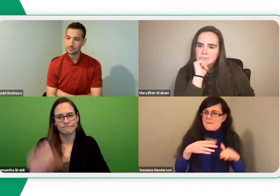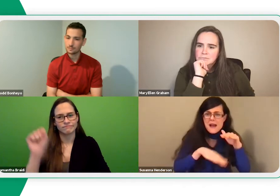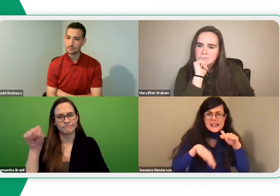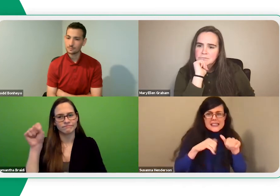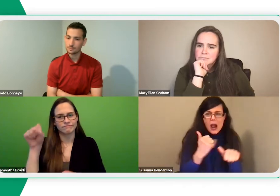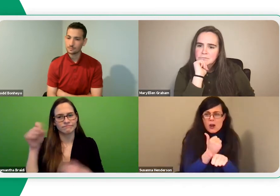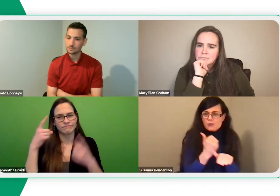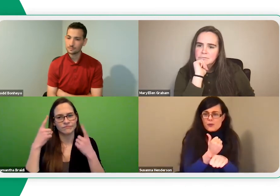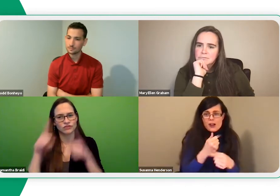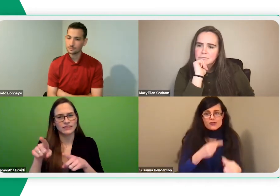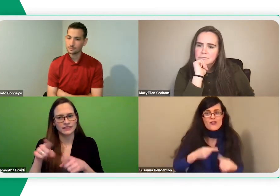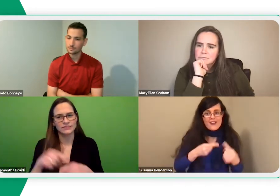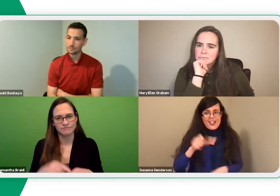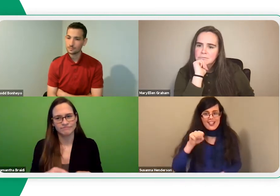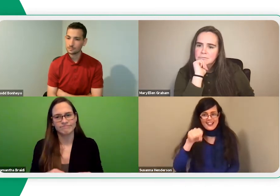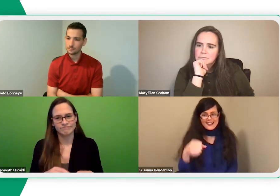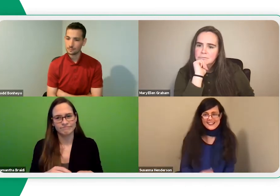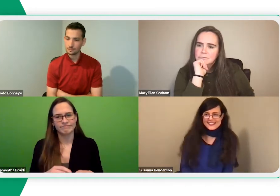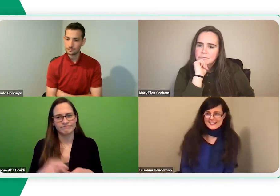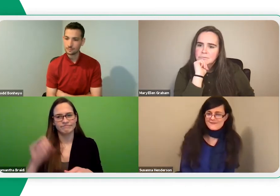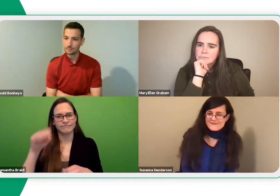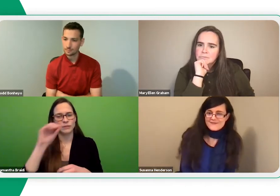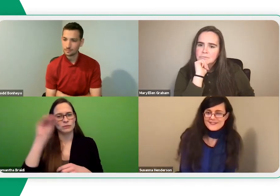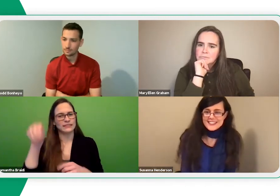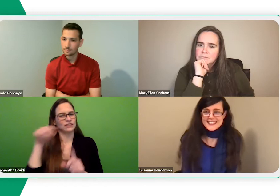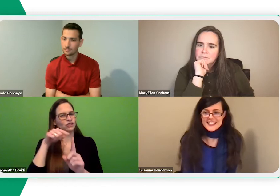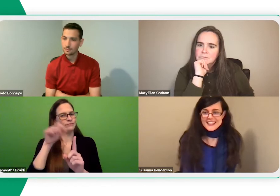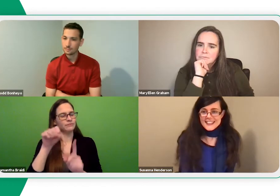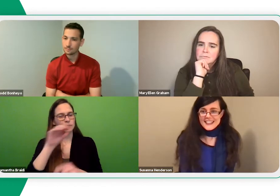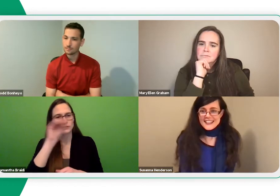out the percentage. So that seems to be a struggle.